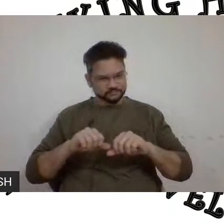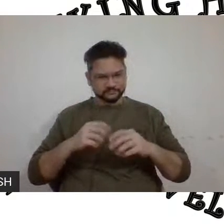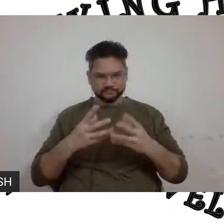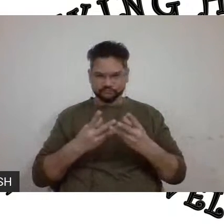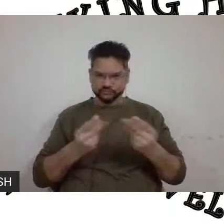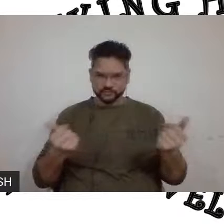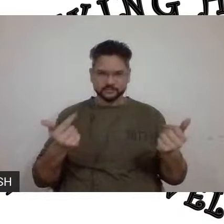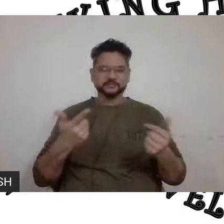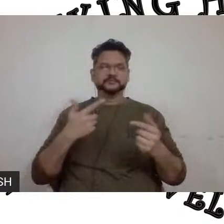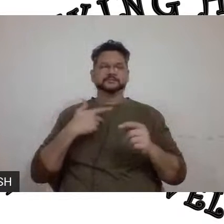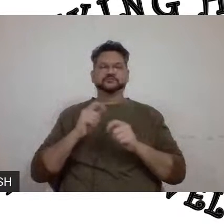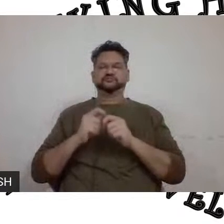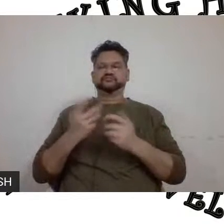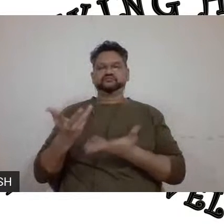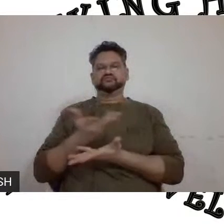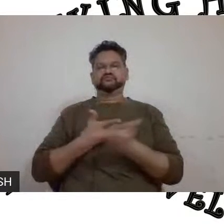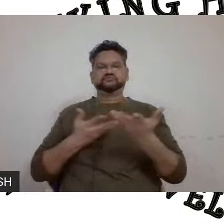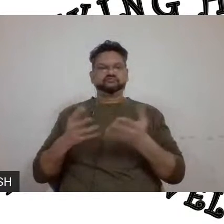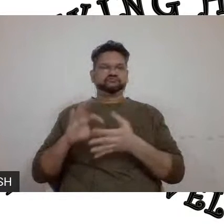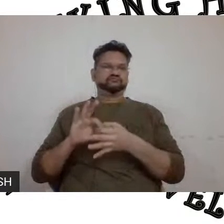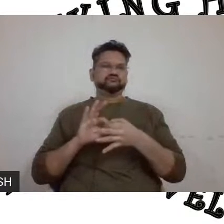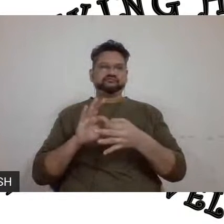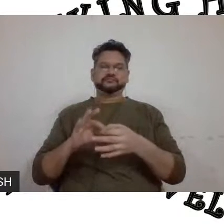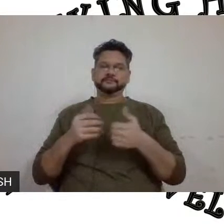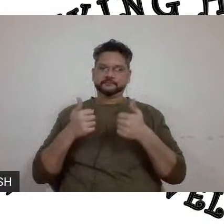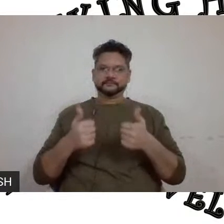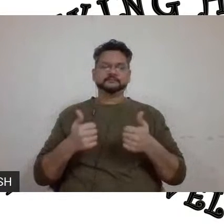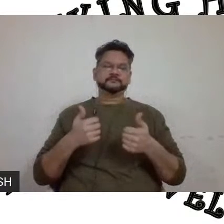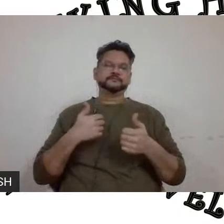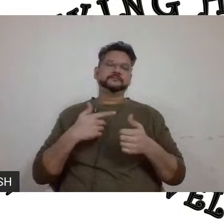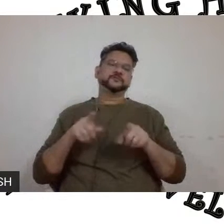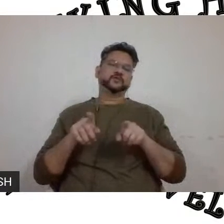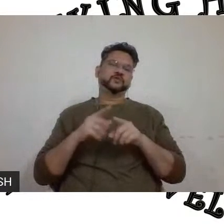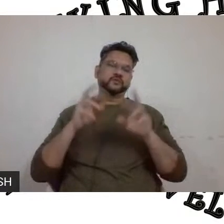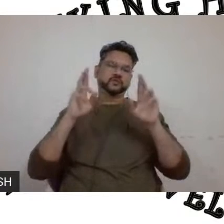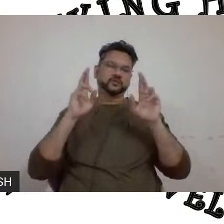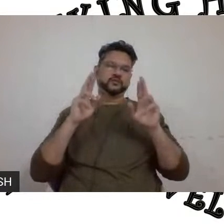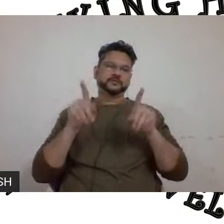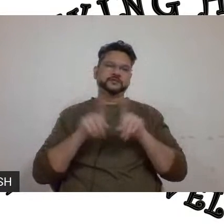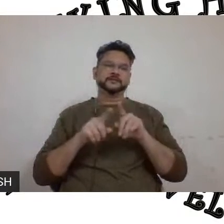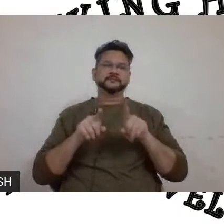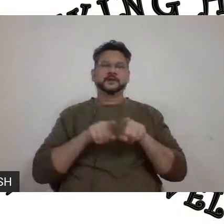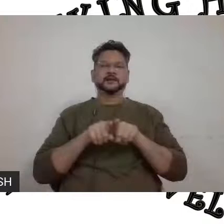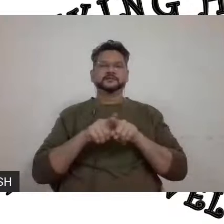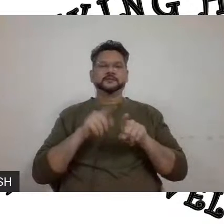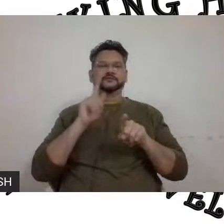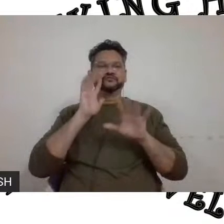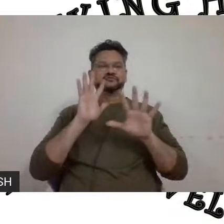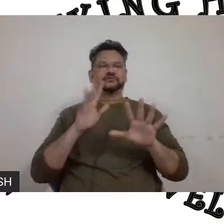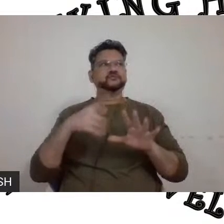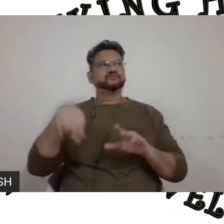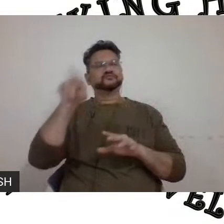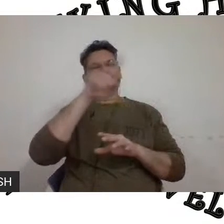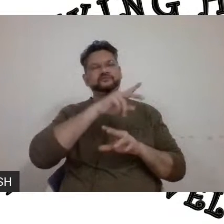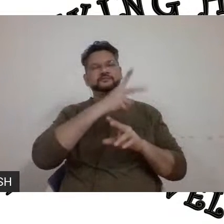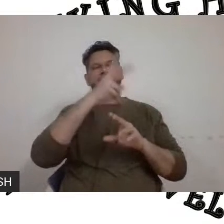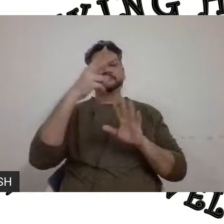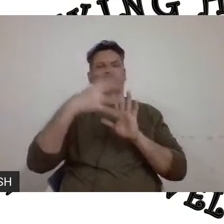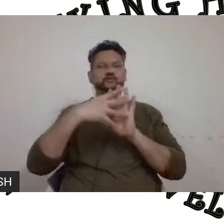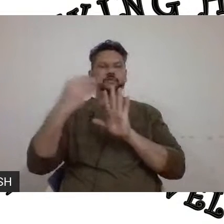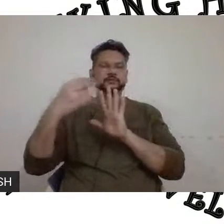together. And hopefully, we will set an example for organizations in the future. Thank